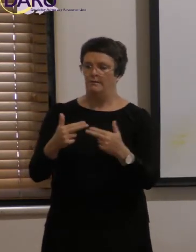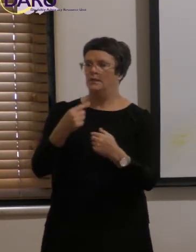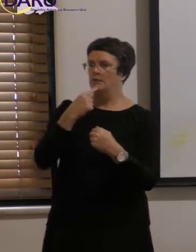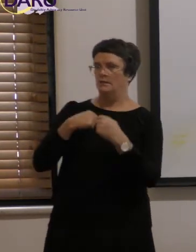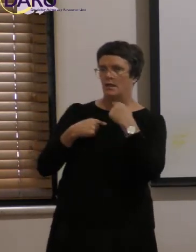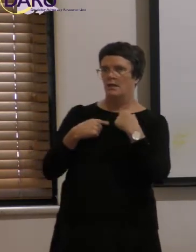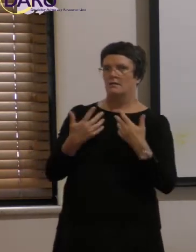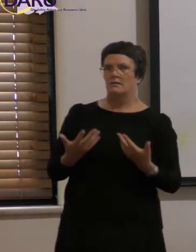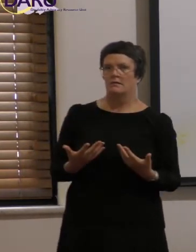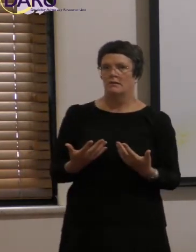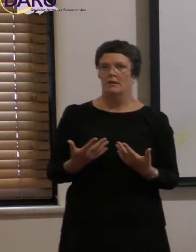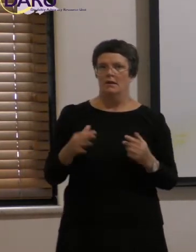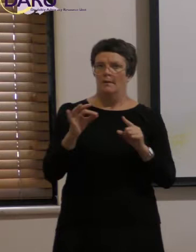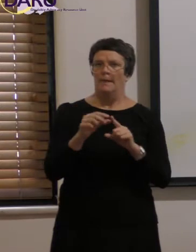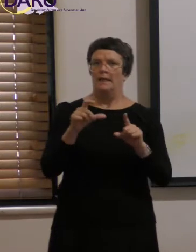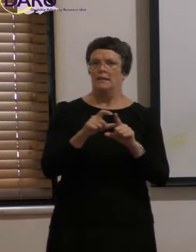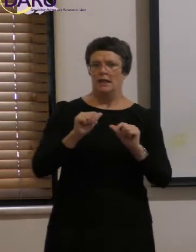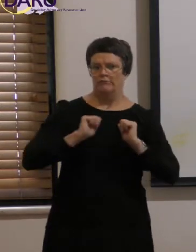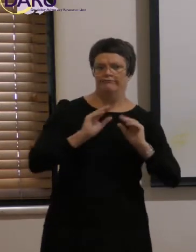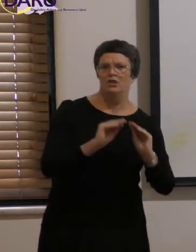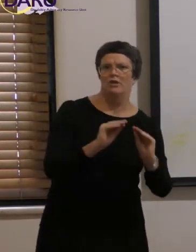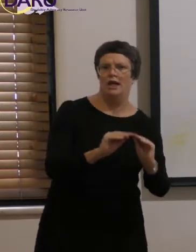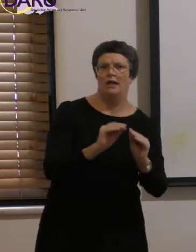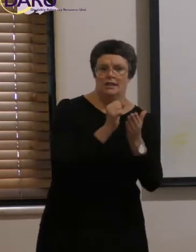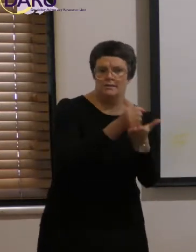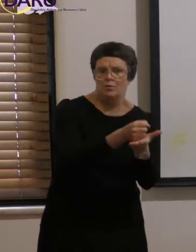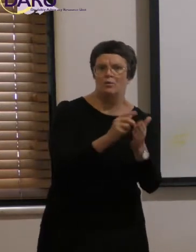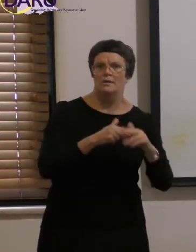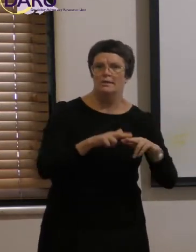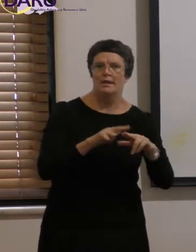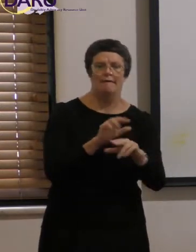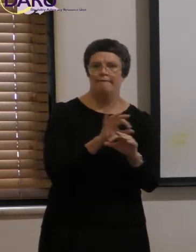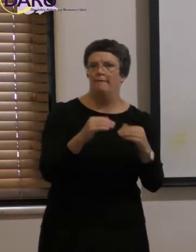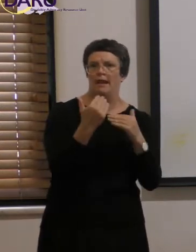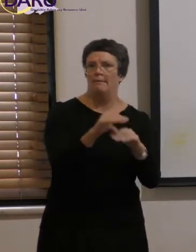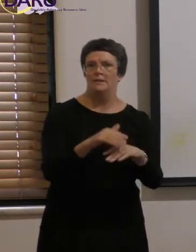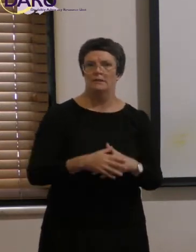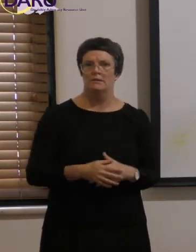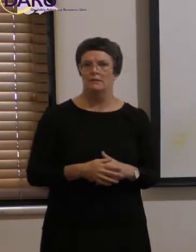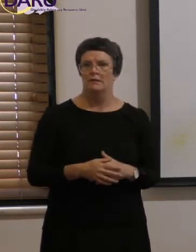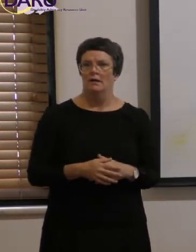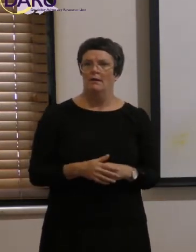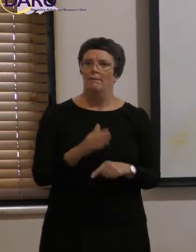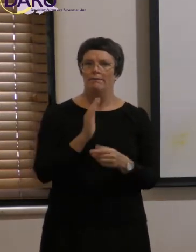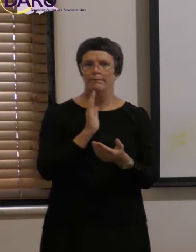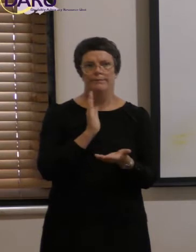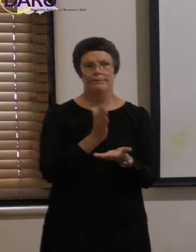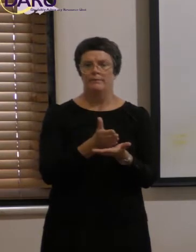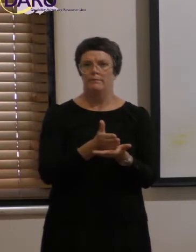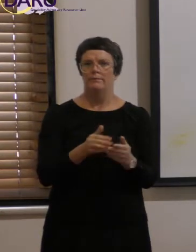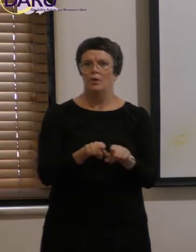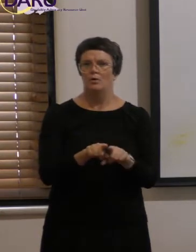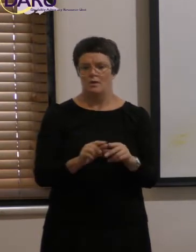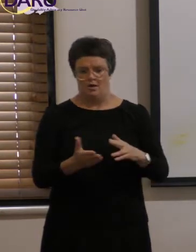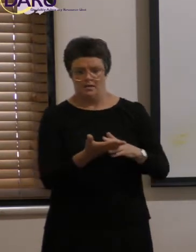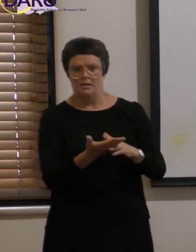professional development and the training and expertise of support staff and teachers, but also actually accessing additional things that you may